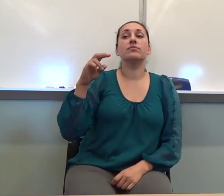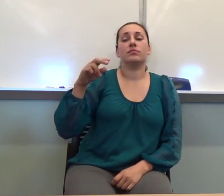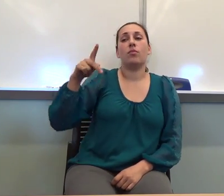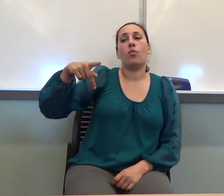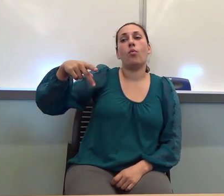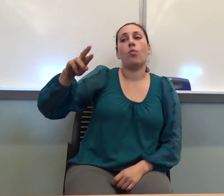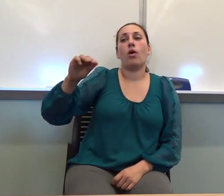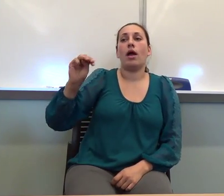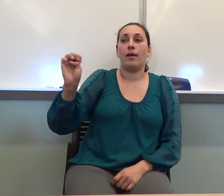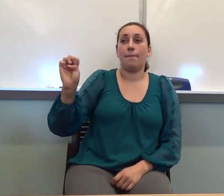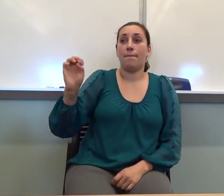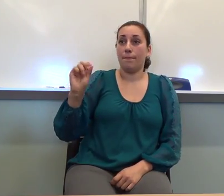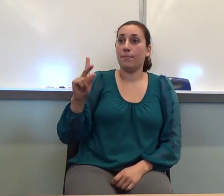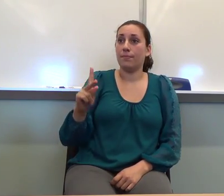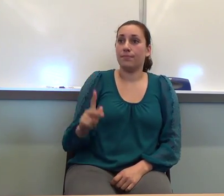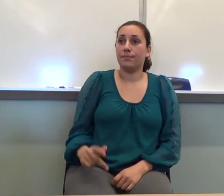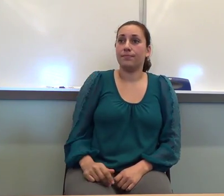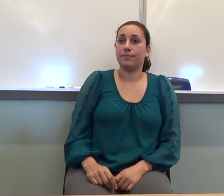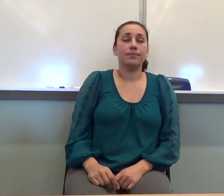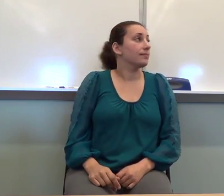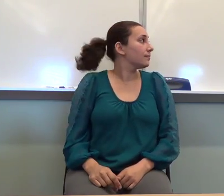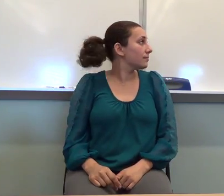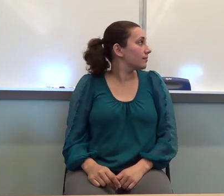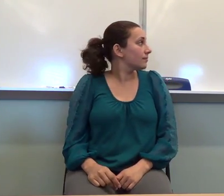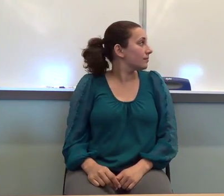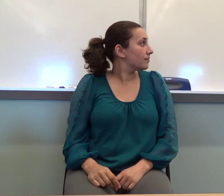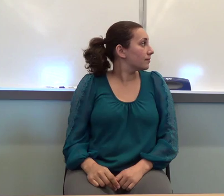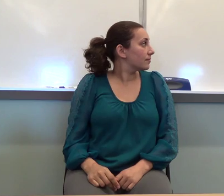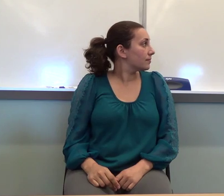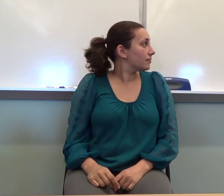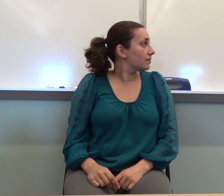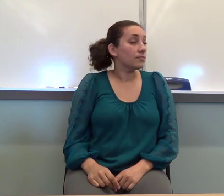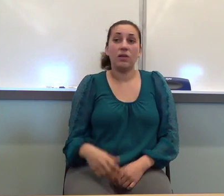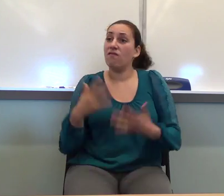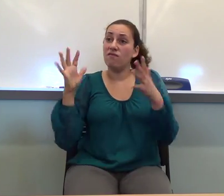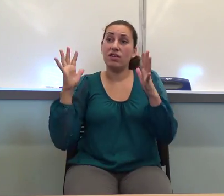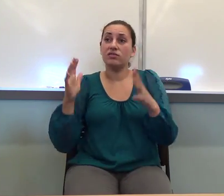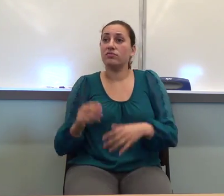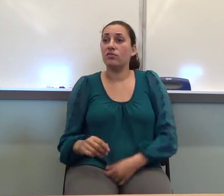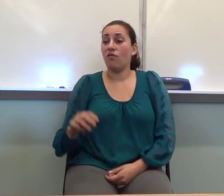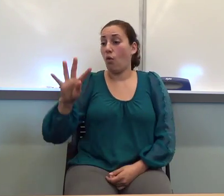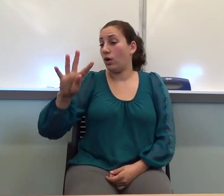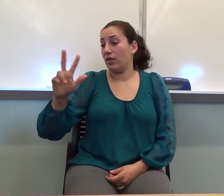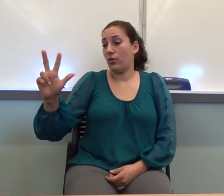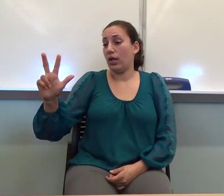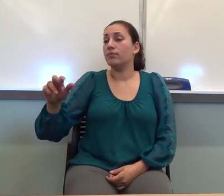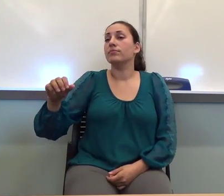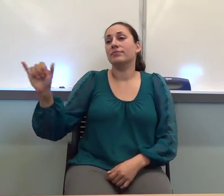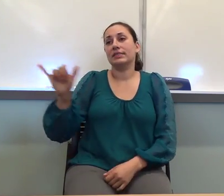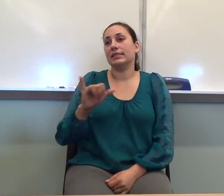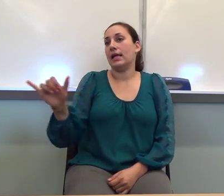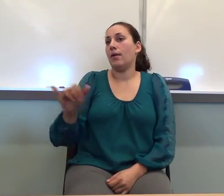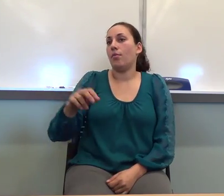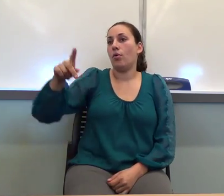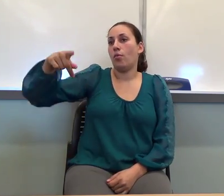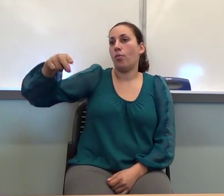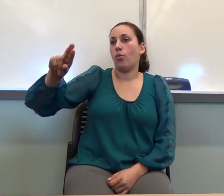Okay, are we done over here? Let's see. Yeah, because that's 43 is prime also. All right, so what we have